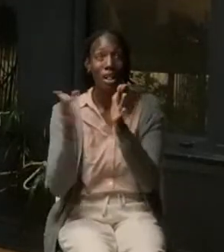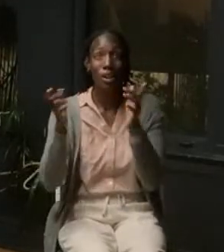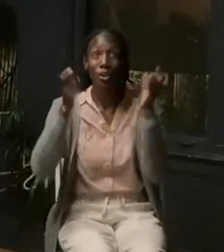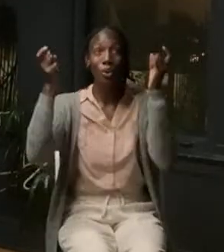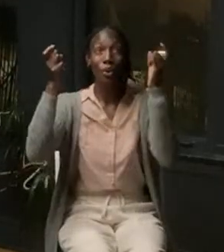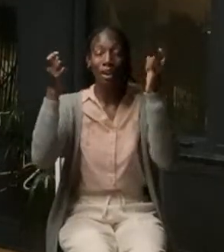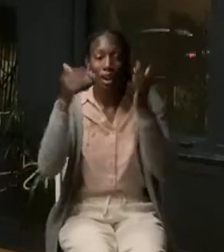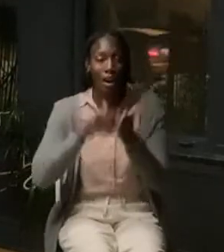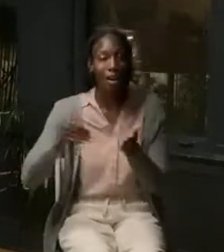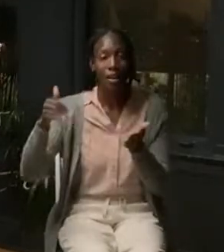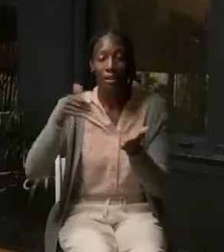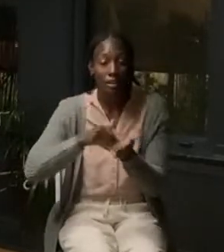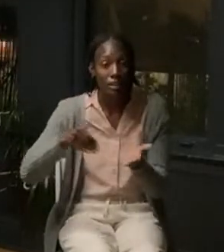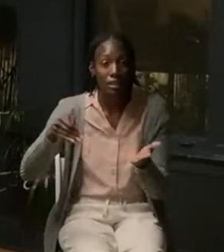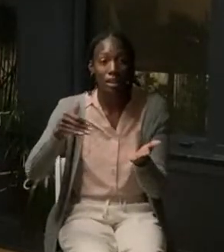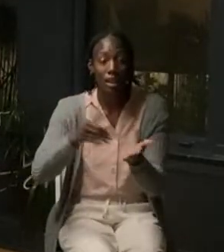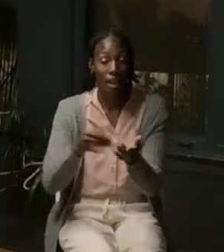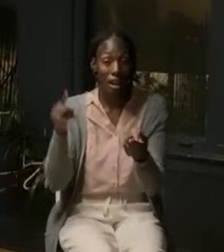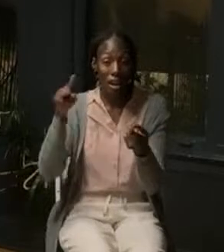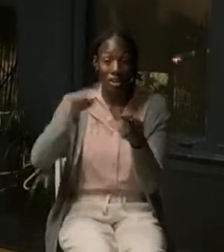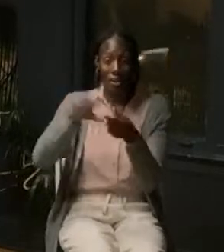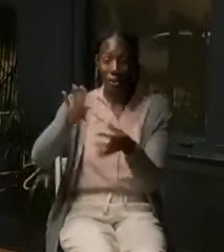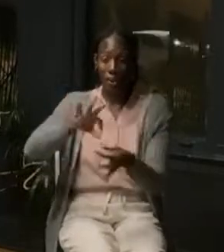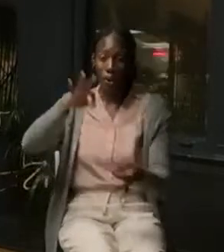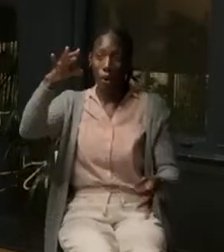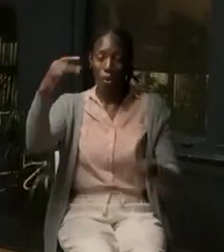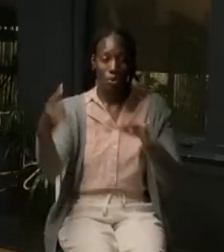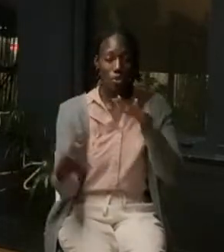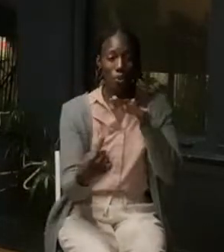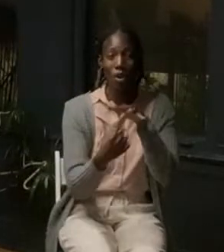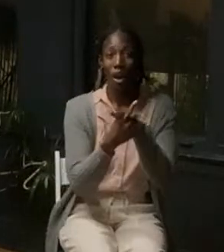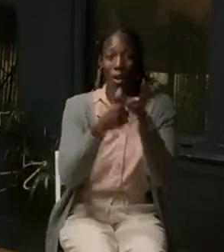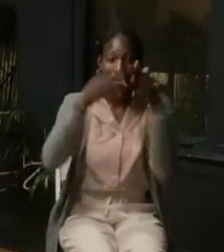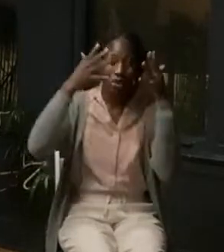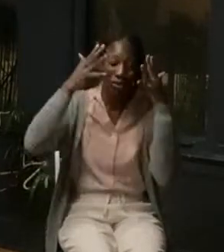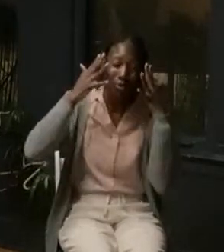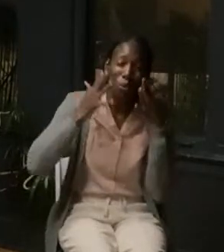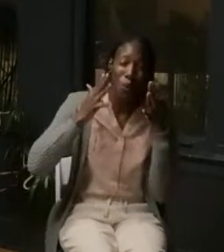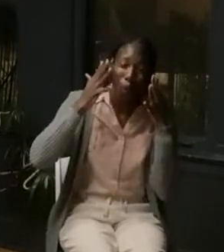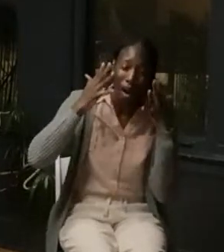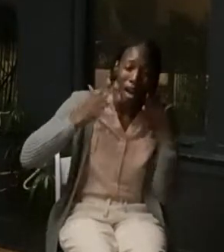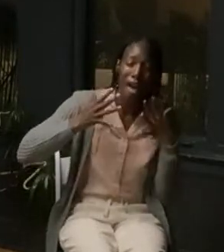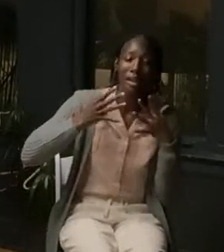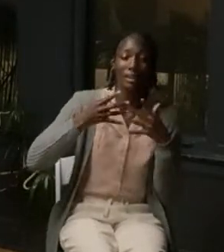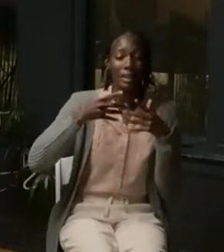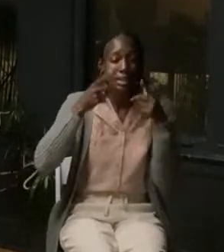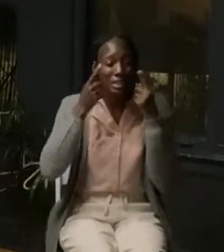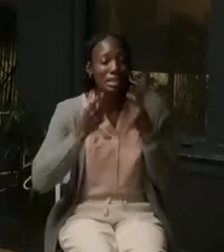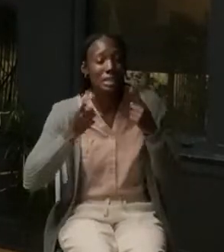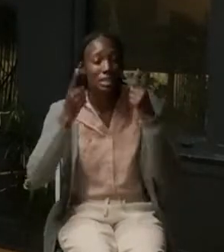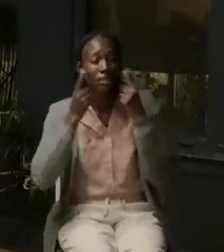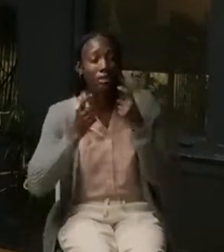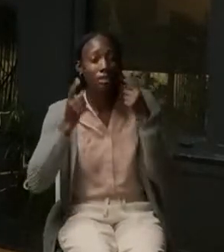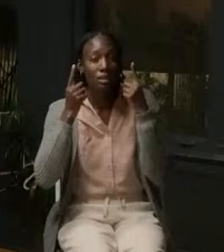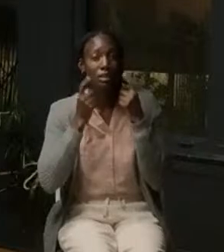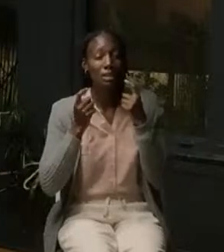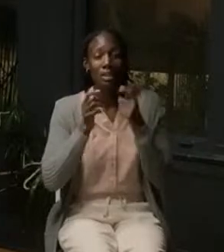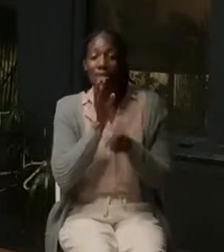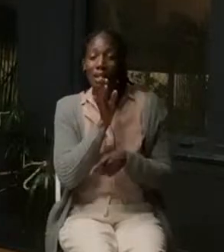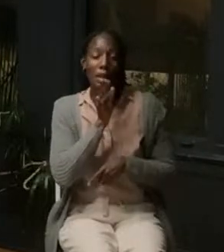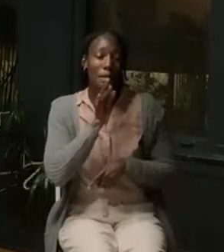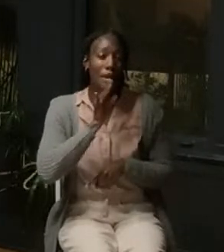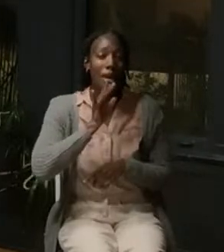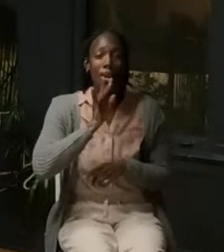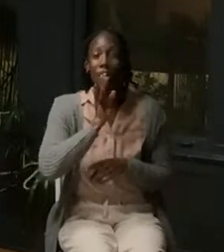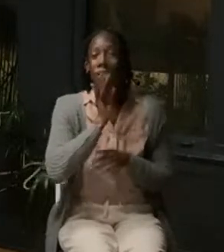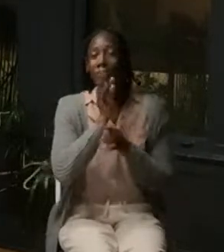and over until the ghost came in sweat and tears and bitten jaws. Speak in tongues,